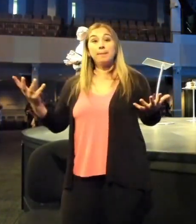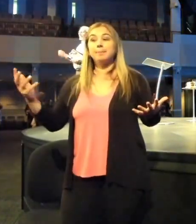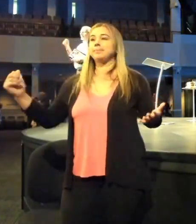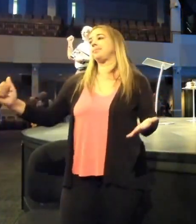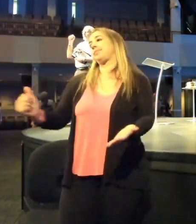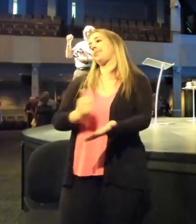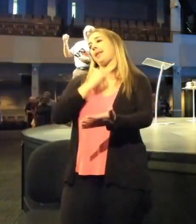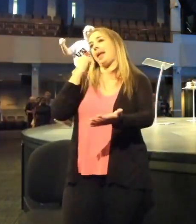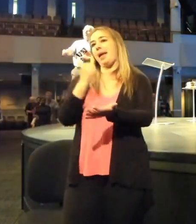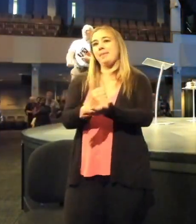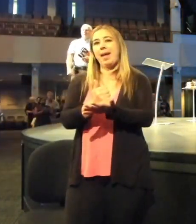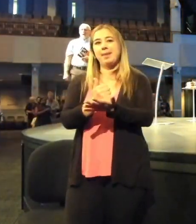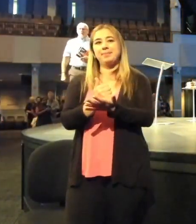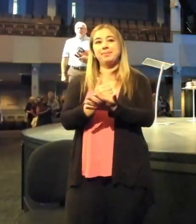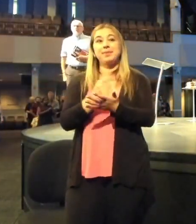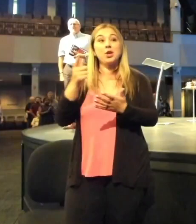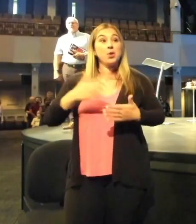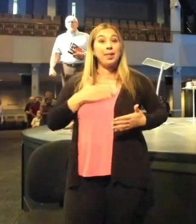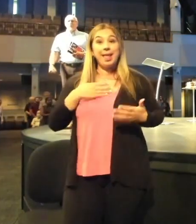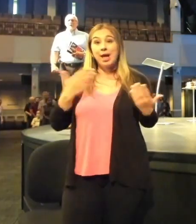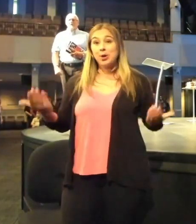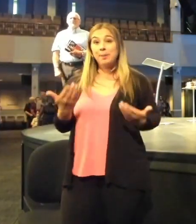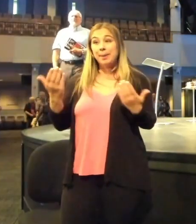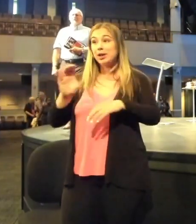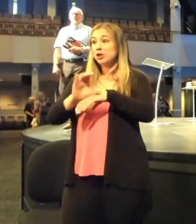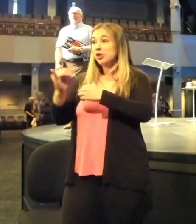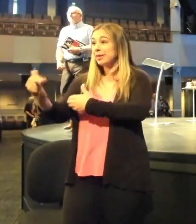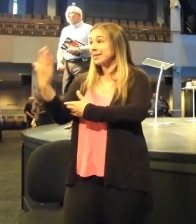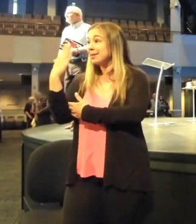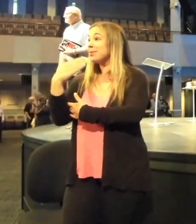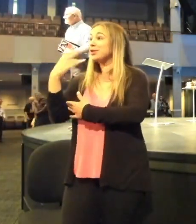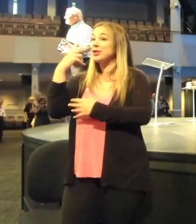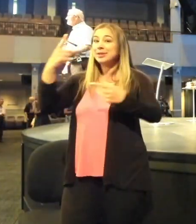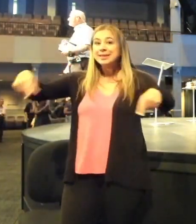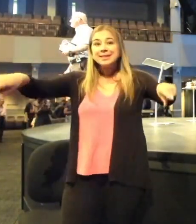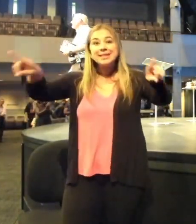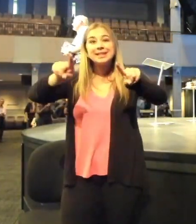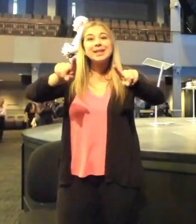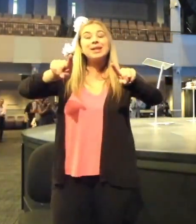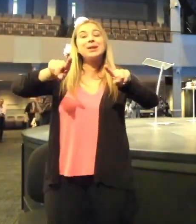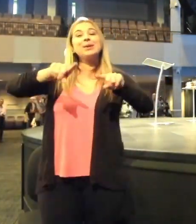said, amen. Amen. You glad to be in church this morning? Good to see you.